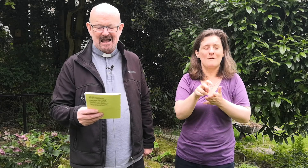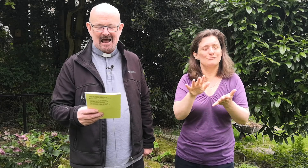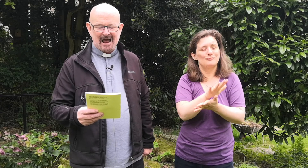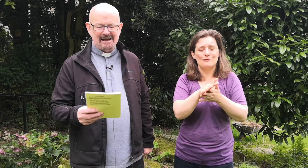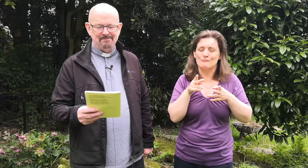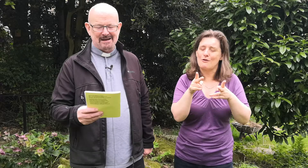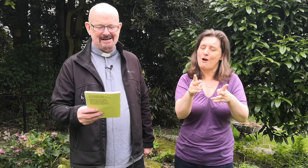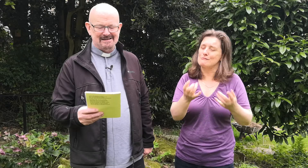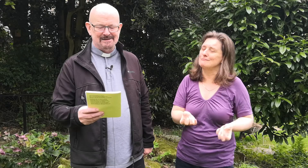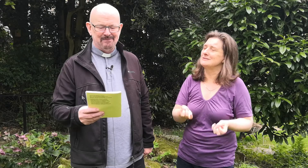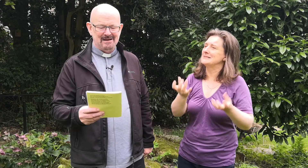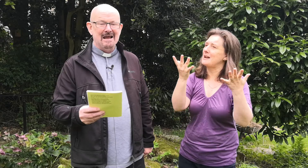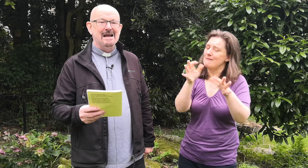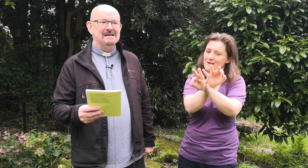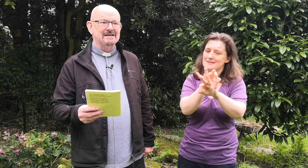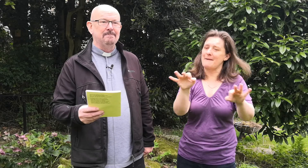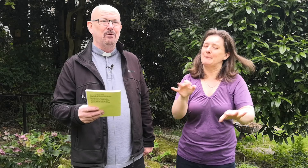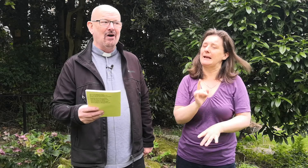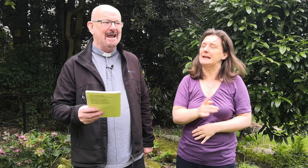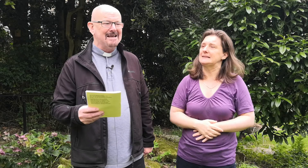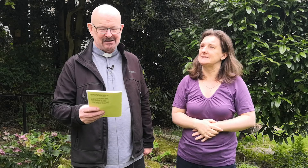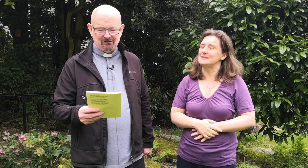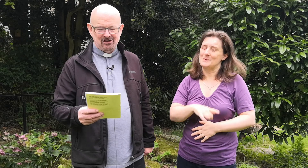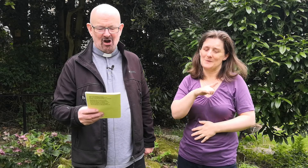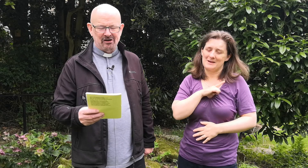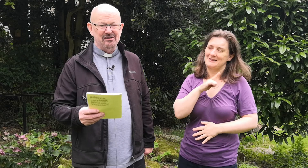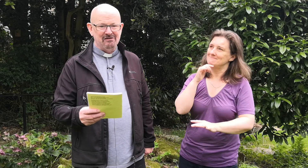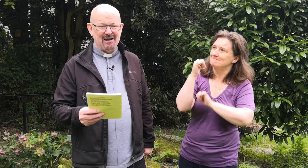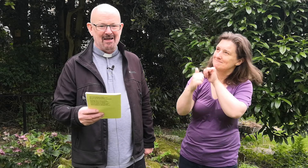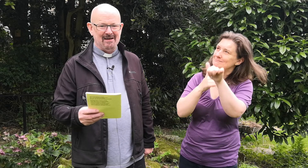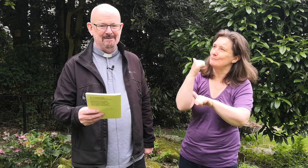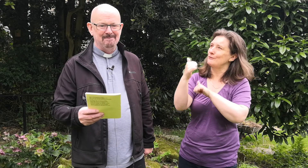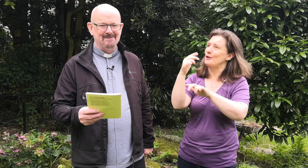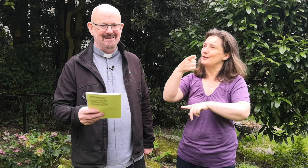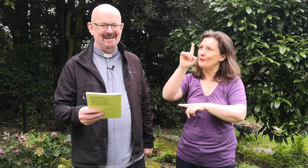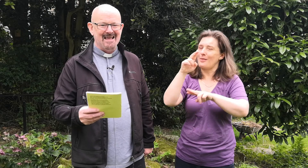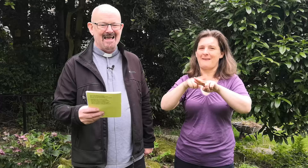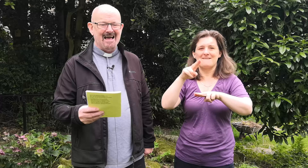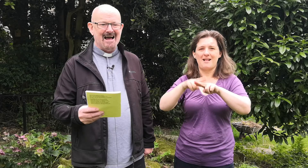sacrifice and peace, to the praise of God the Father.